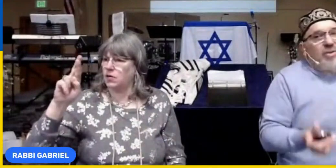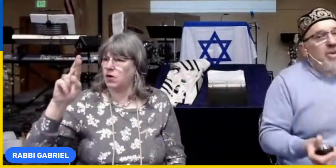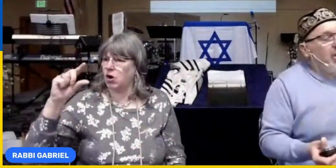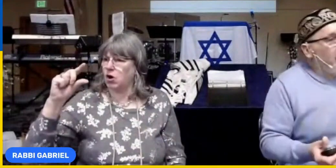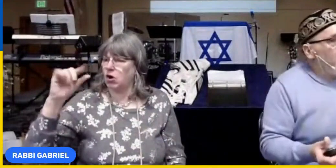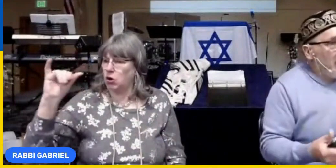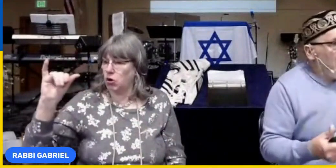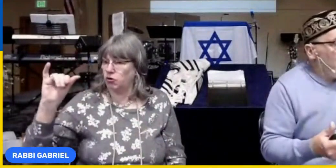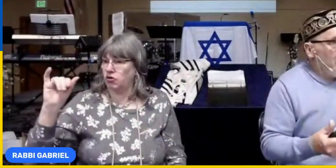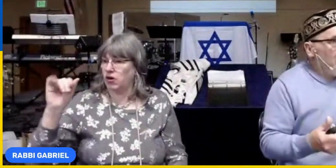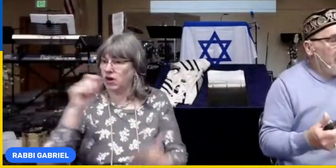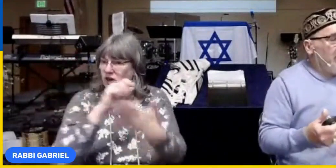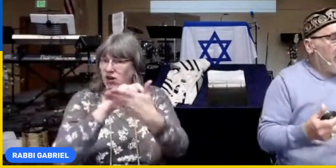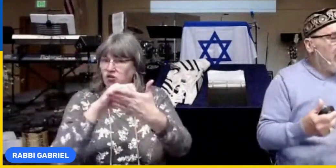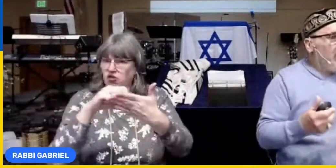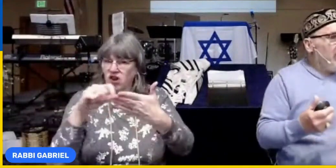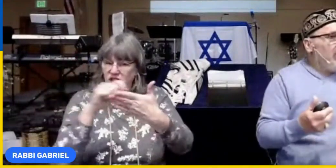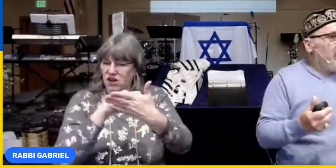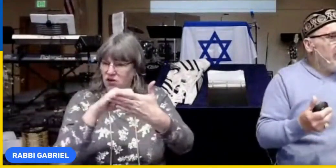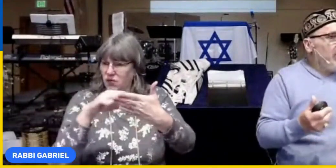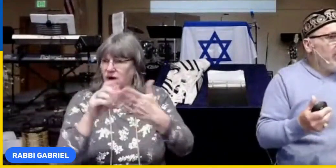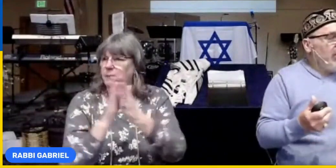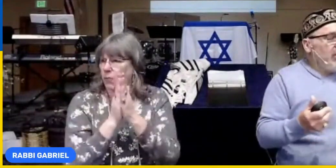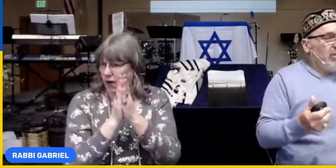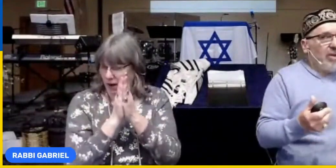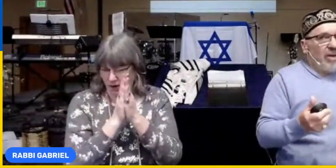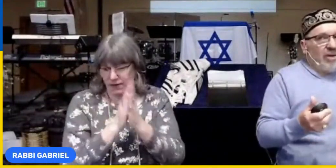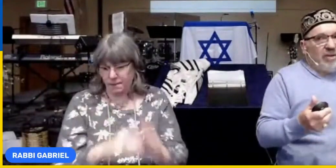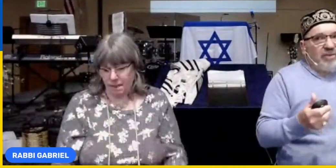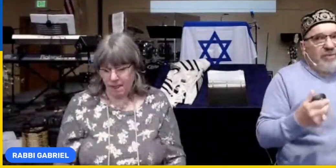the liturgy of many